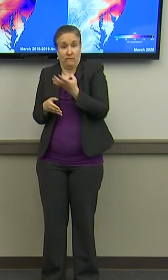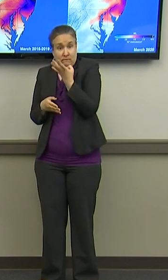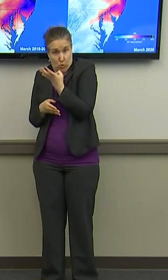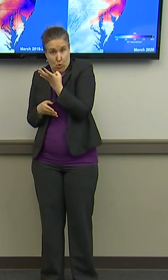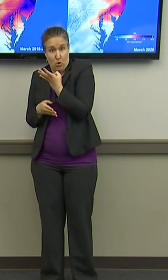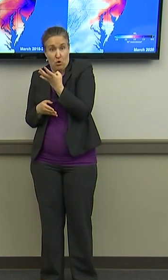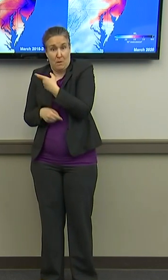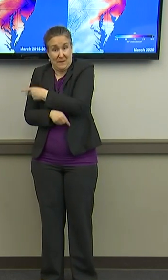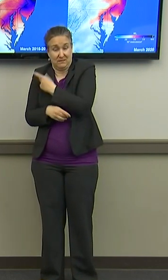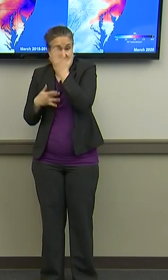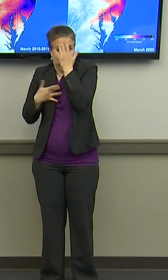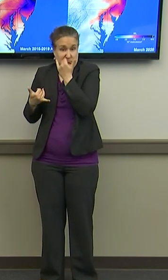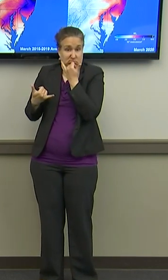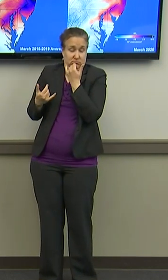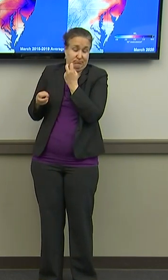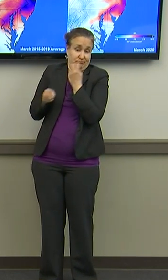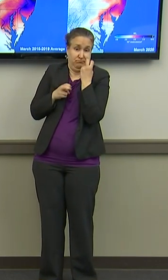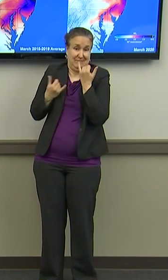active patients,